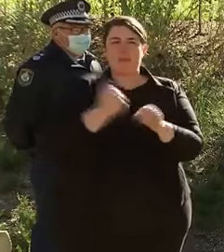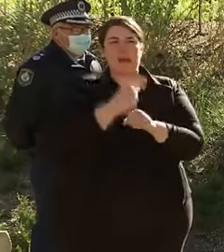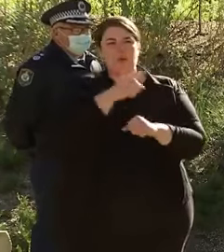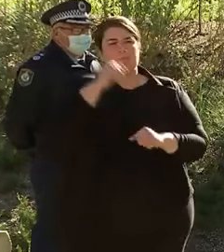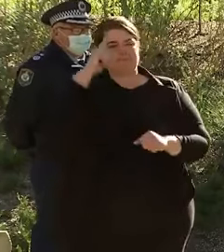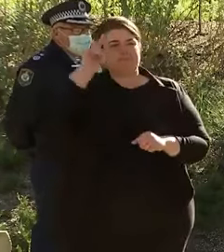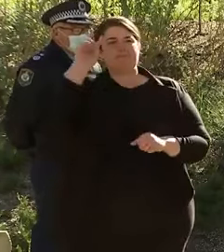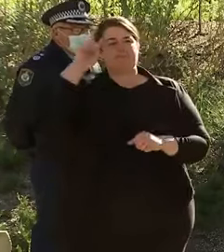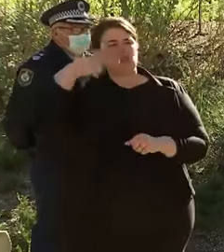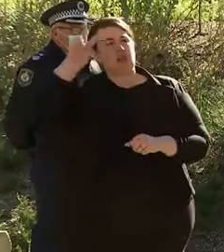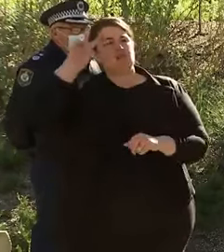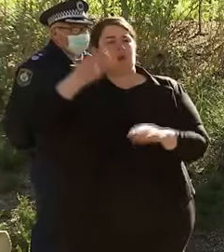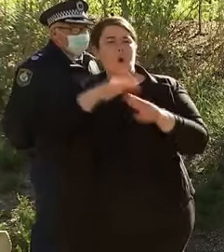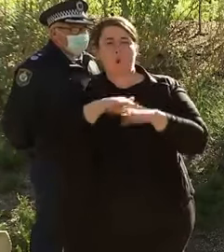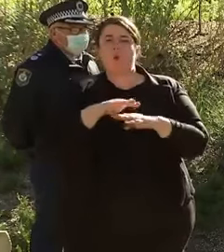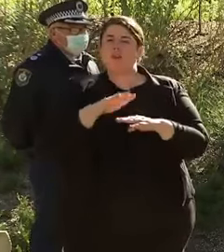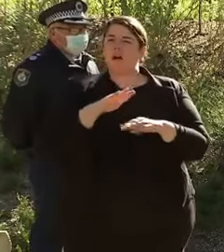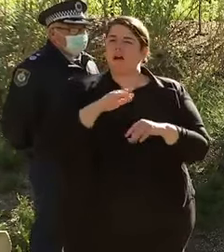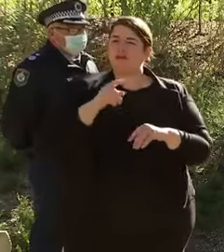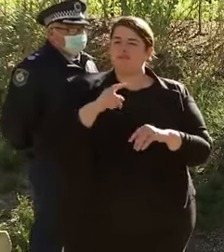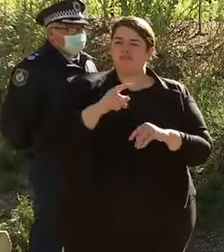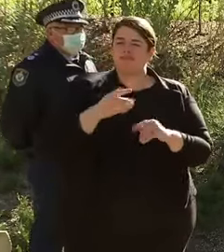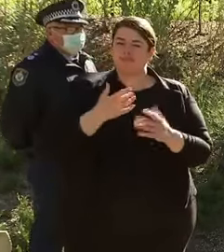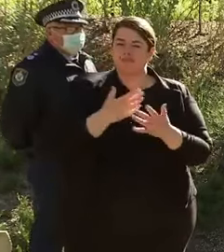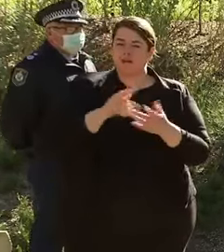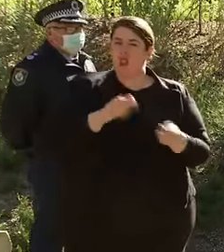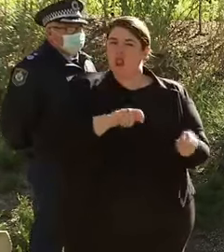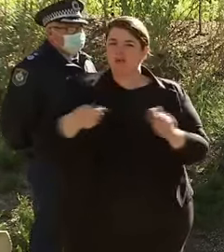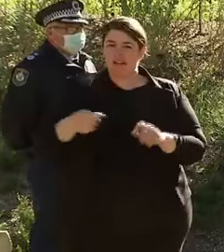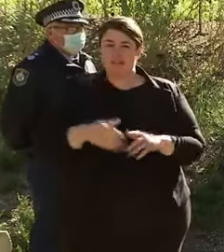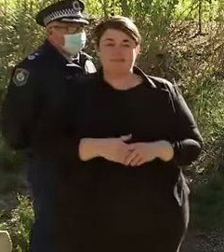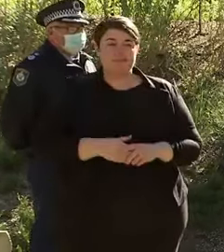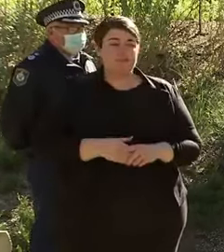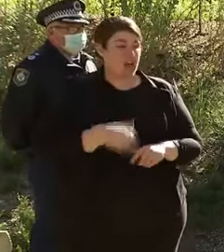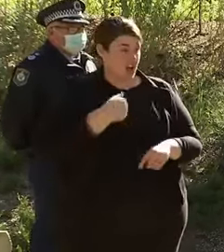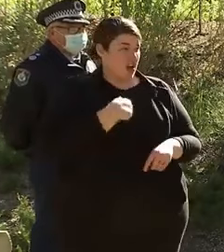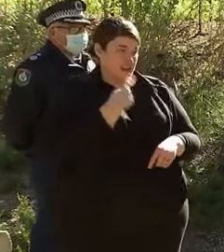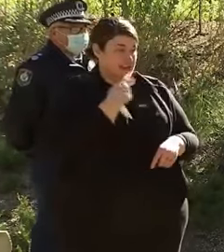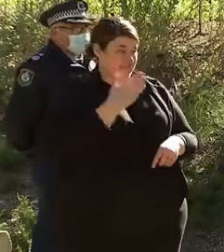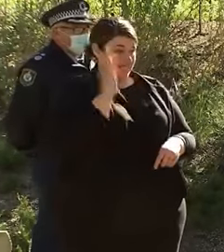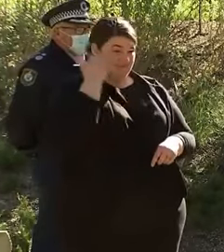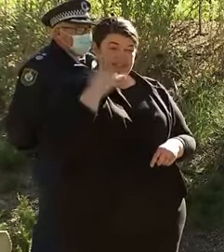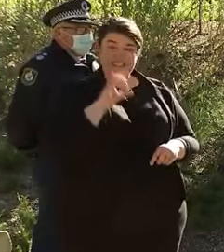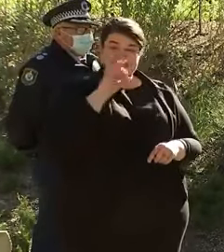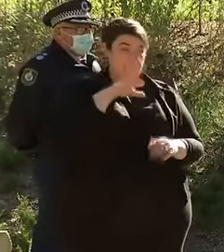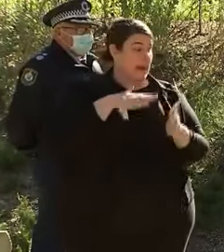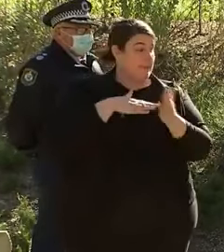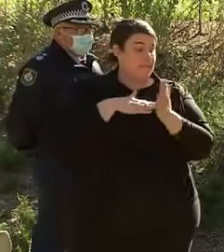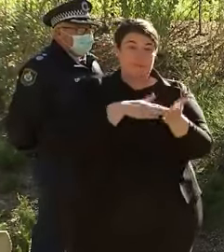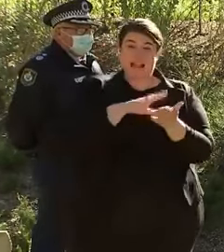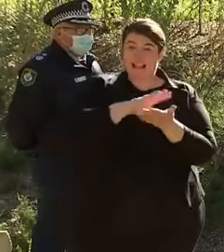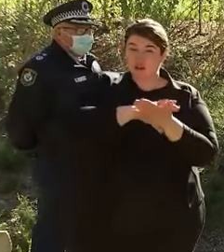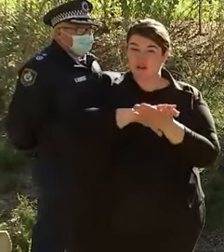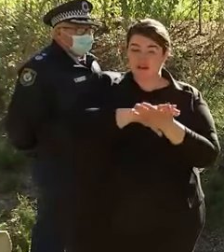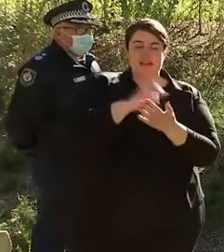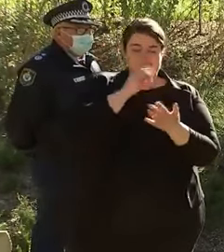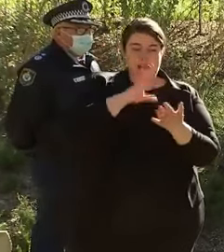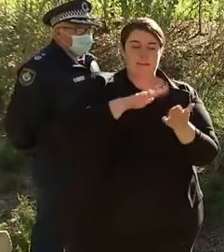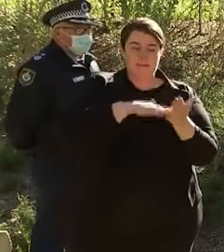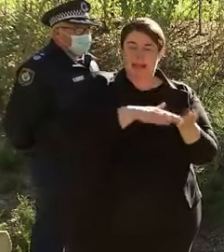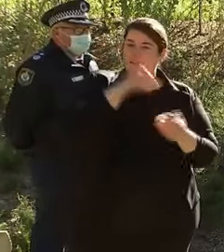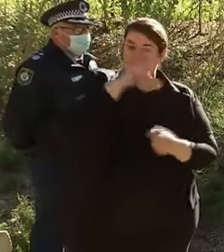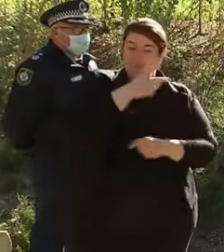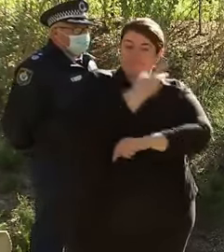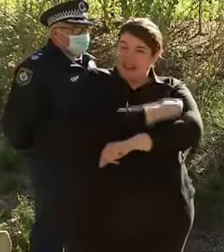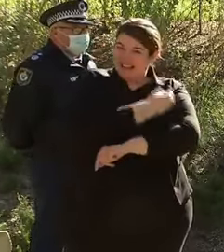said some weeks ago, I went out on a limb and said, once we have 10 million jabs in New South Wales, which would be about 80% of our adult population,